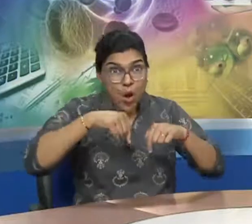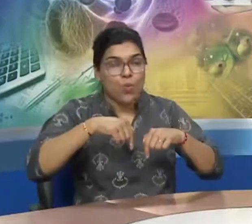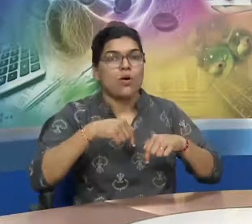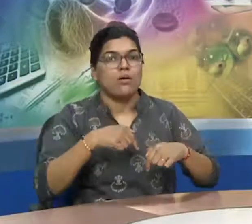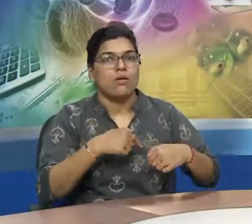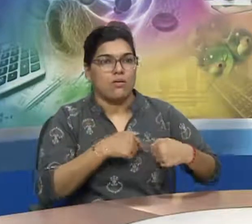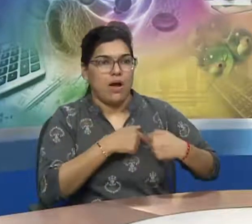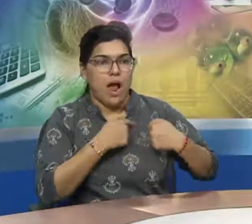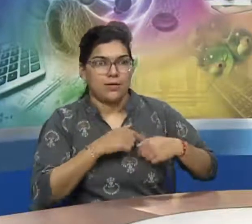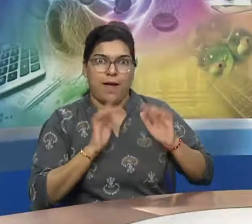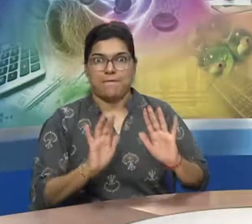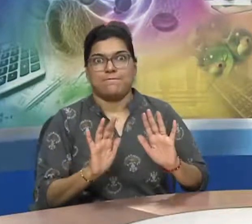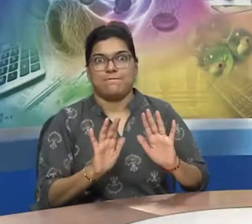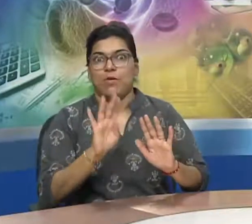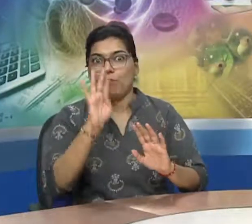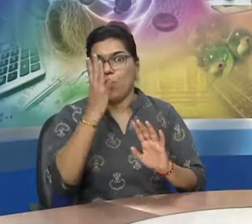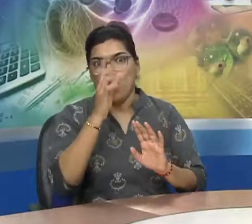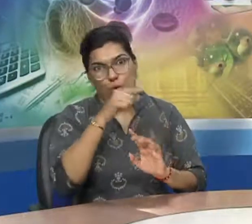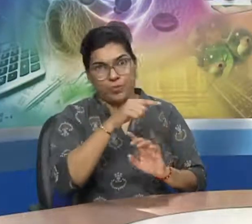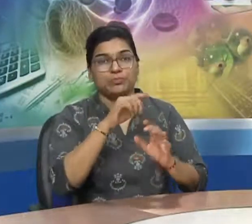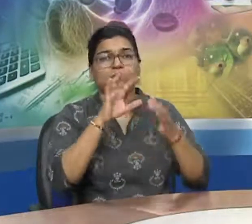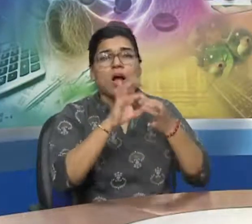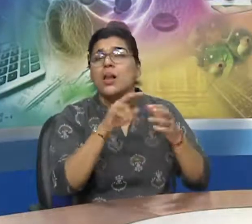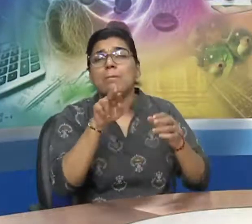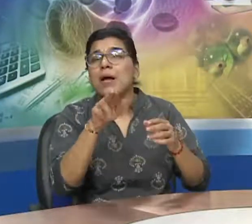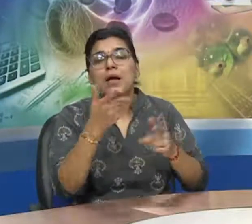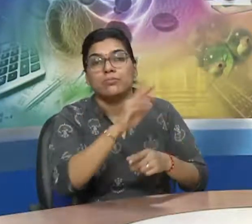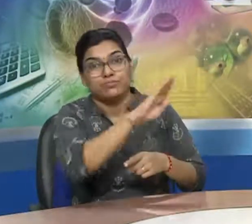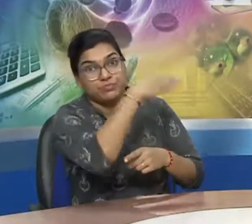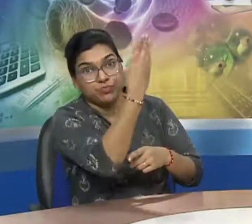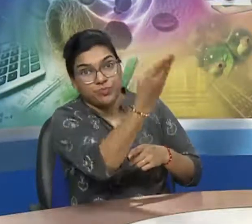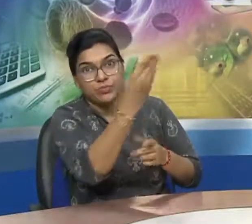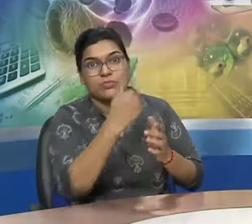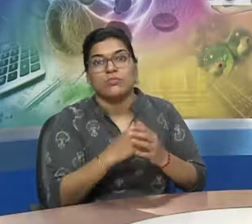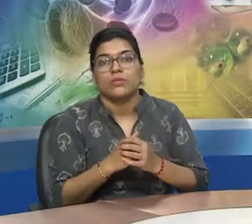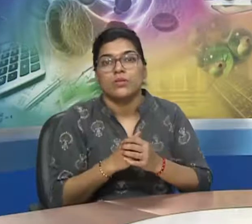meaning a handshake that conveys feelings.